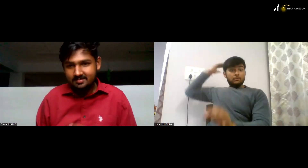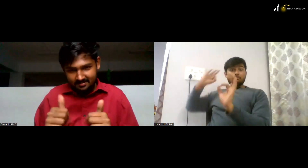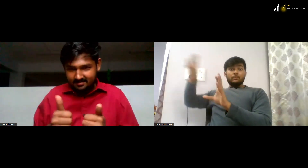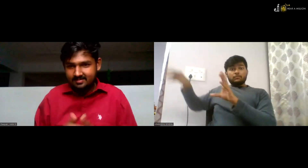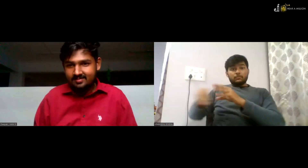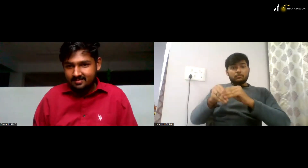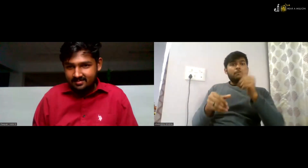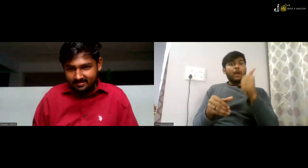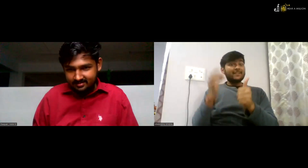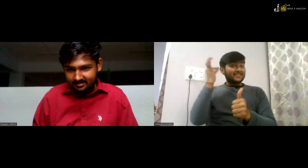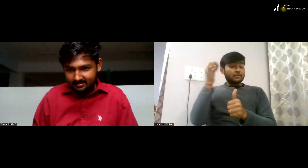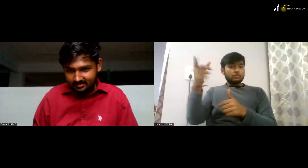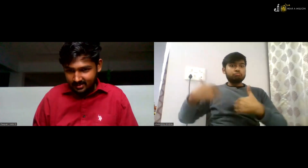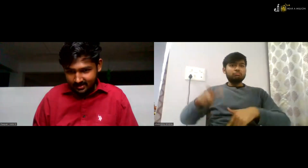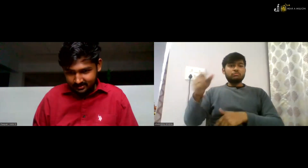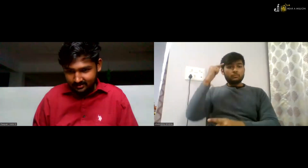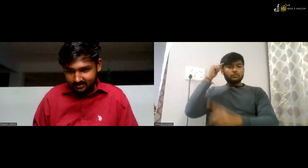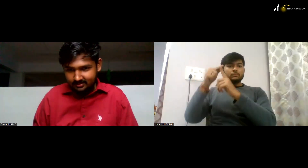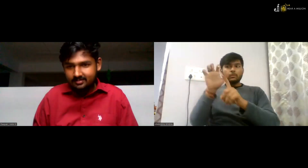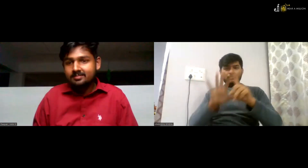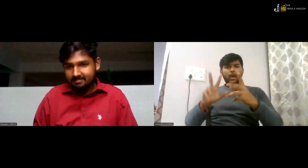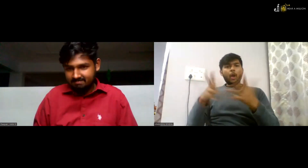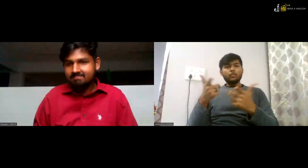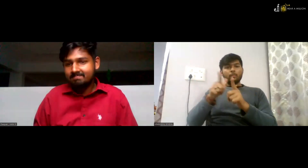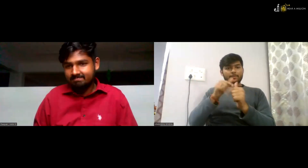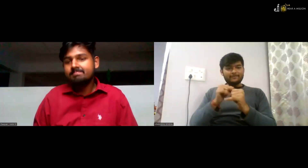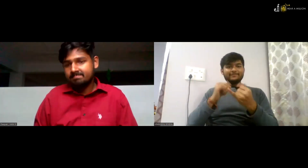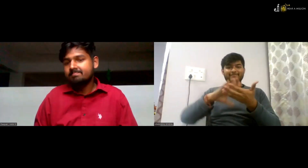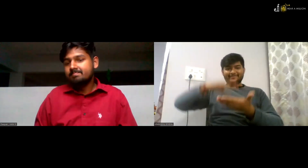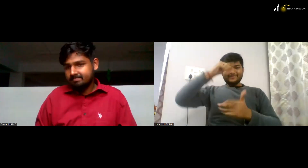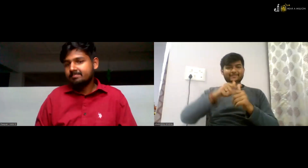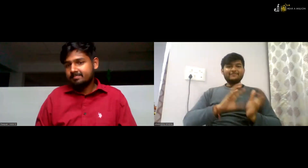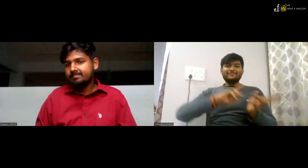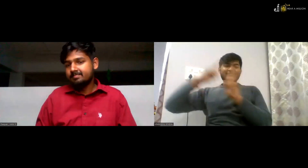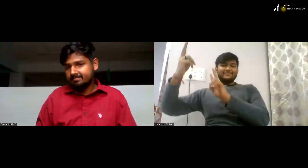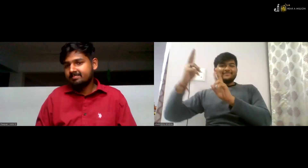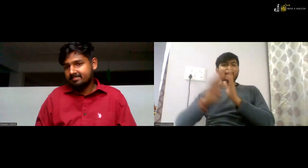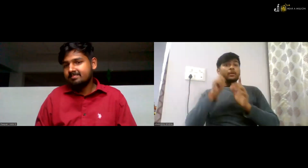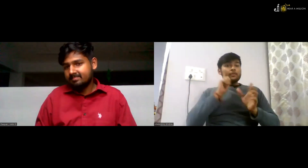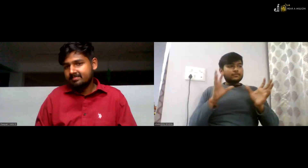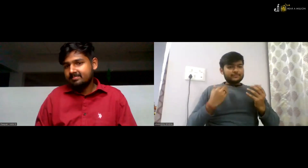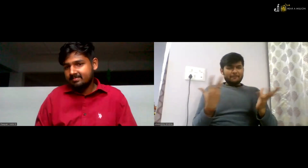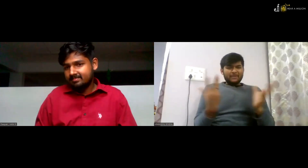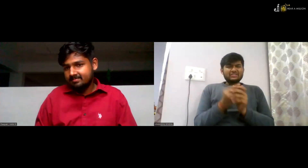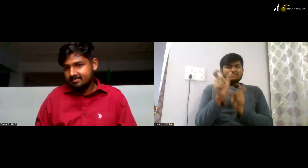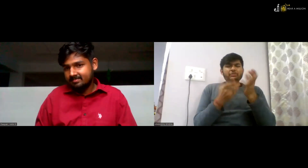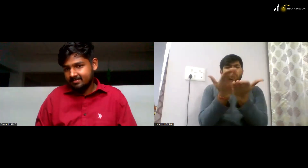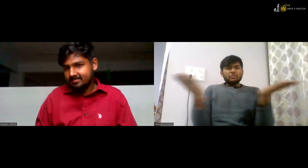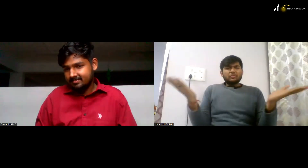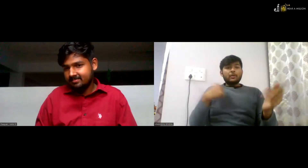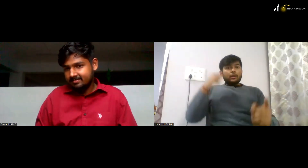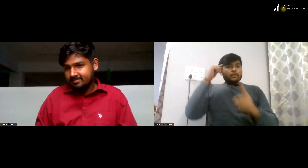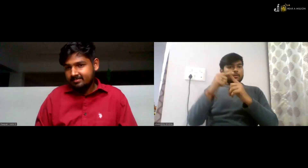I'm so sorry that I have been spotlighted, but I wanted to ask the Rahul questions how we can get the visa and all, how we